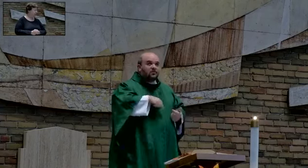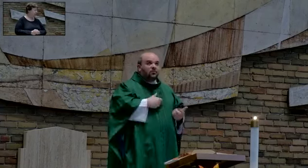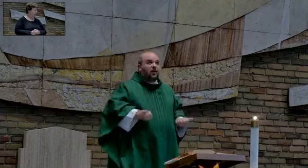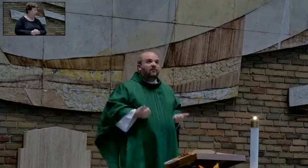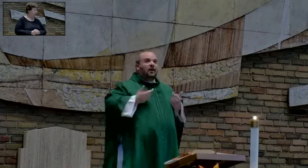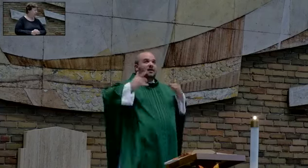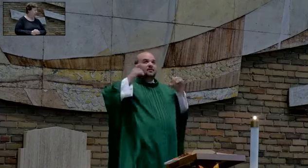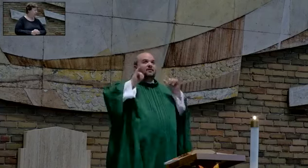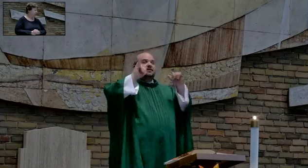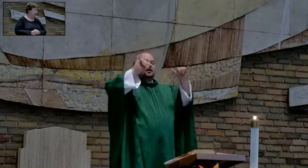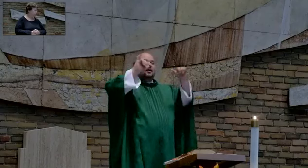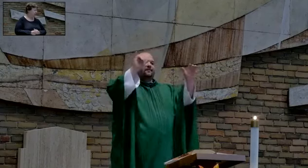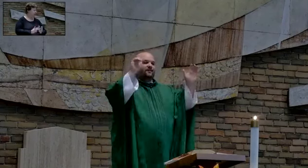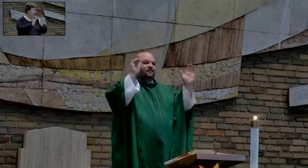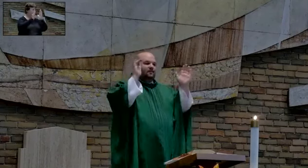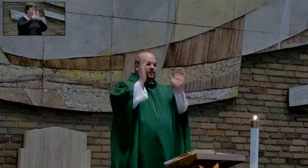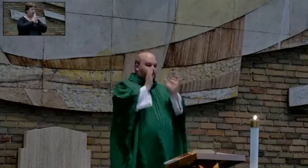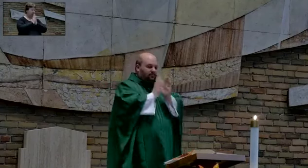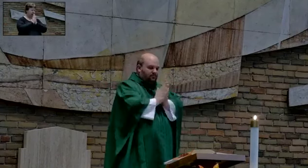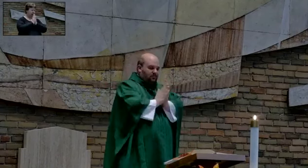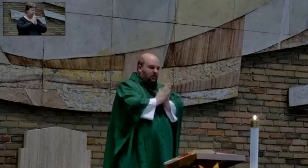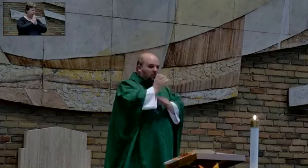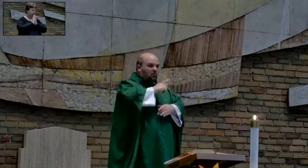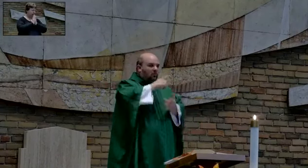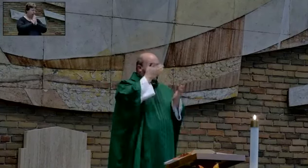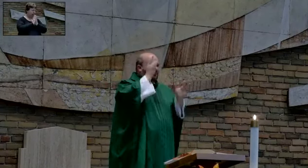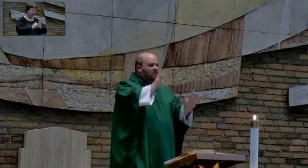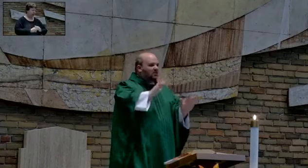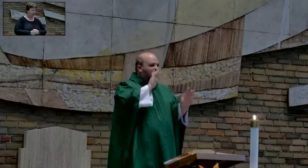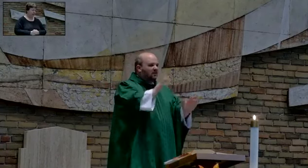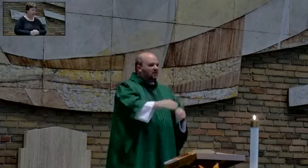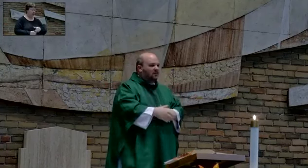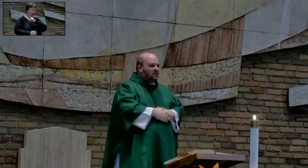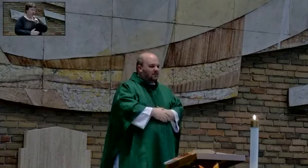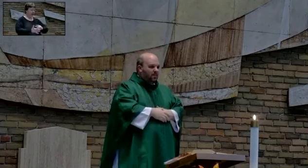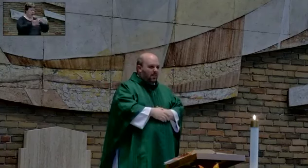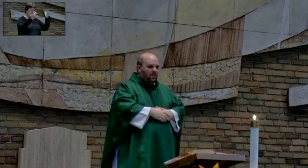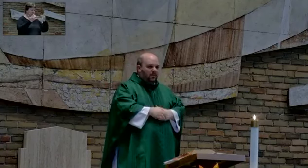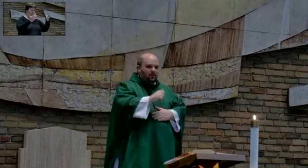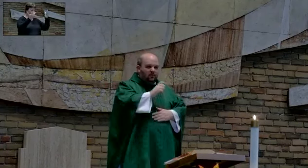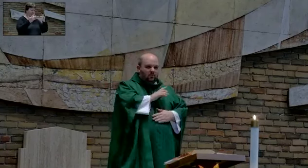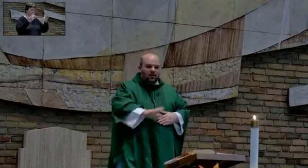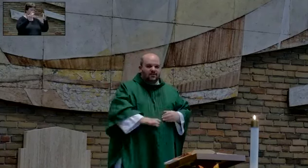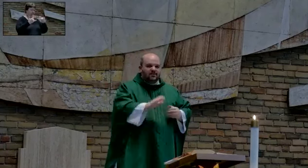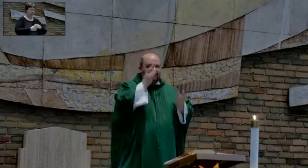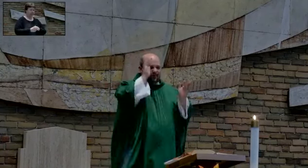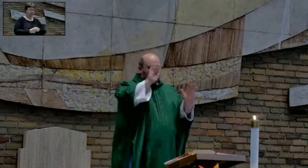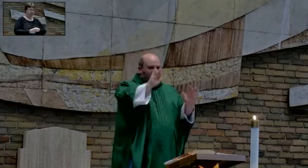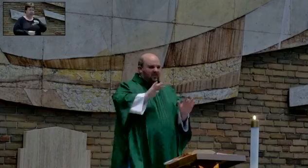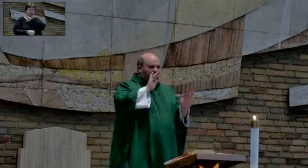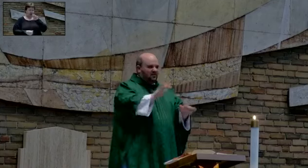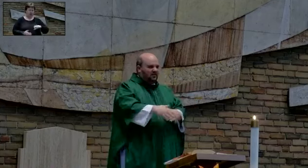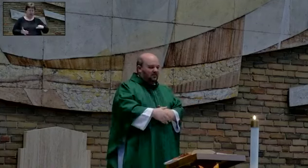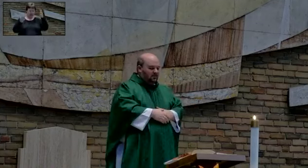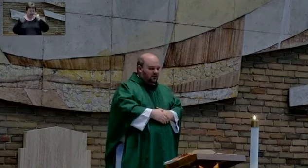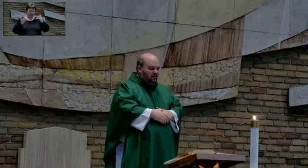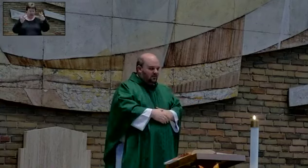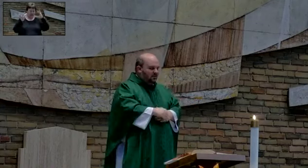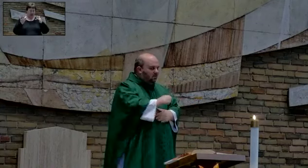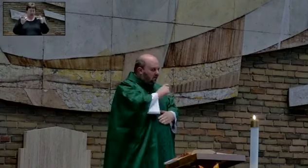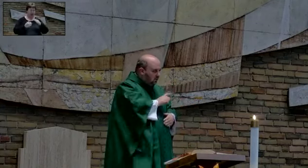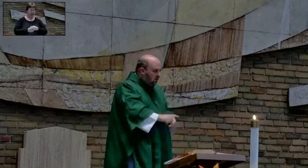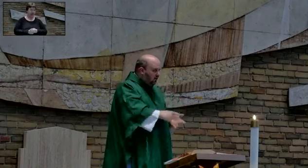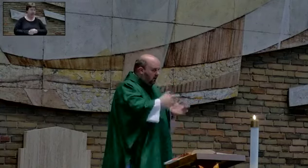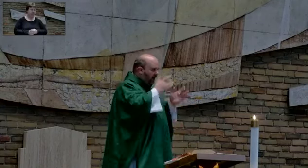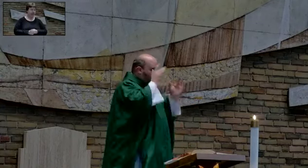bring us to everlasting life. Amen. Lord, have mercy. Lord, have mercy. Christ, have mercy. Christ, have